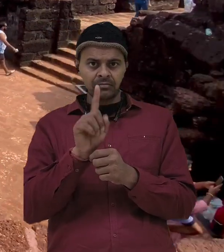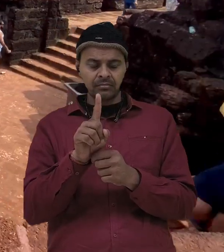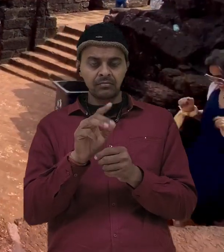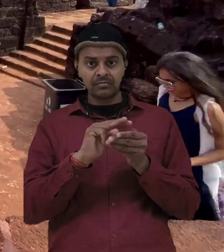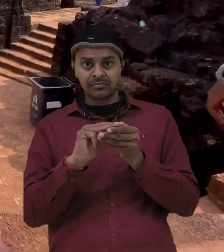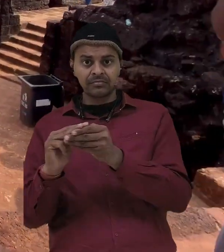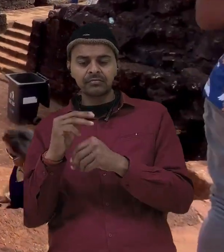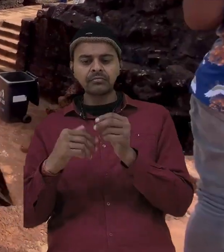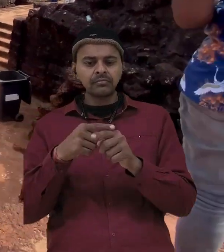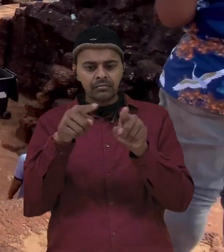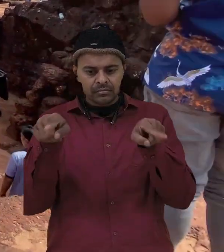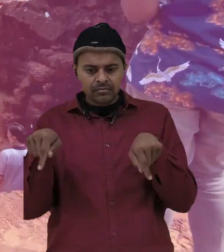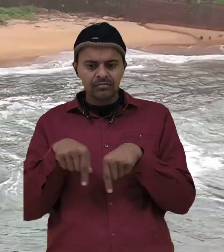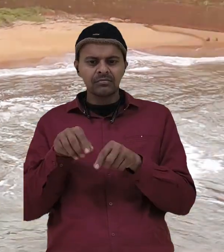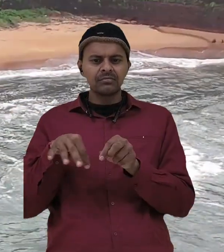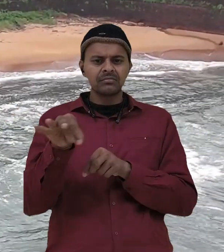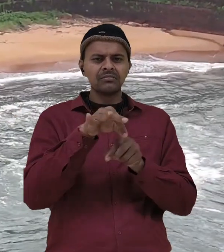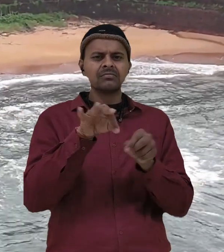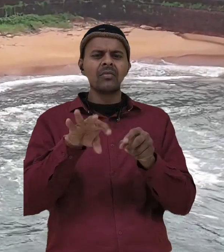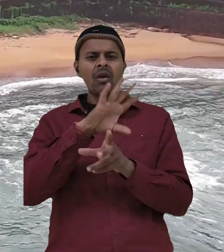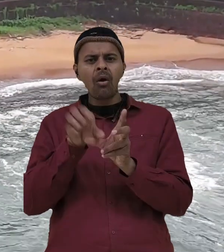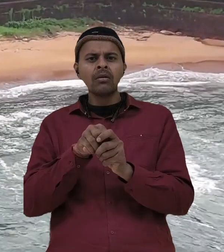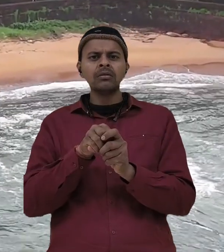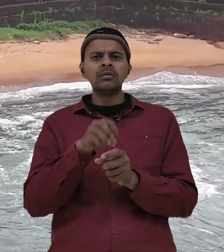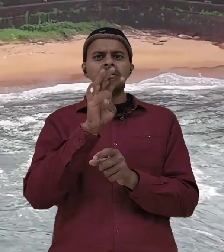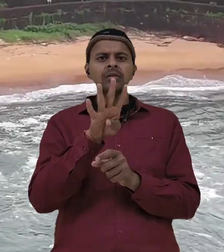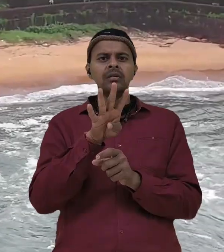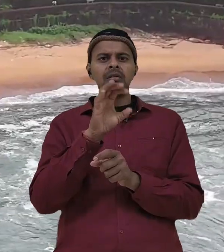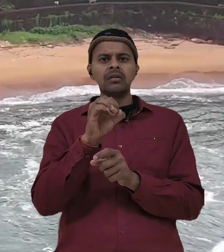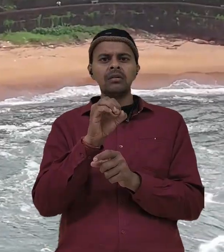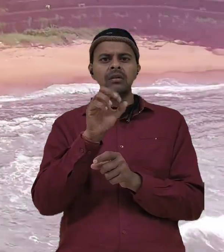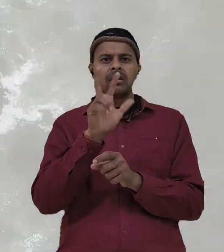4,862 meters that exists as per the above direction.